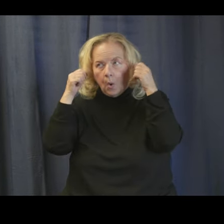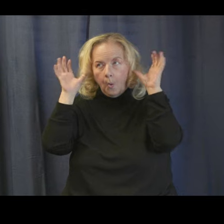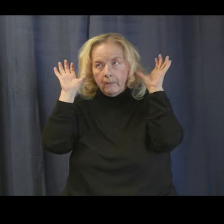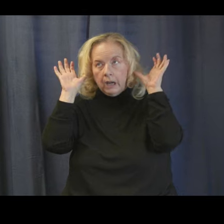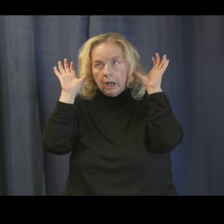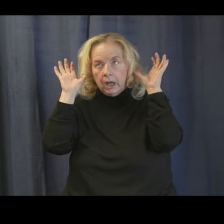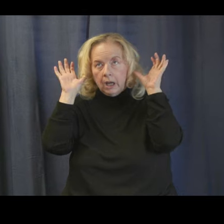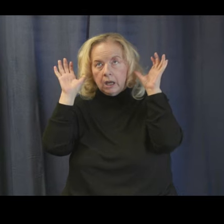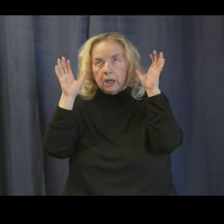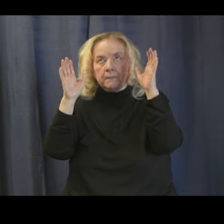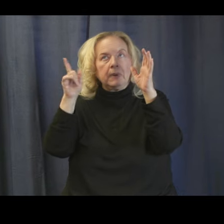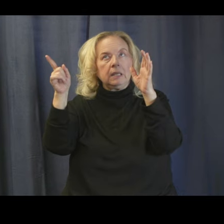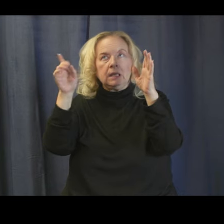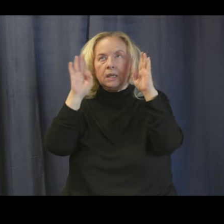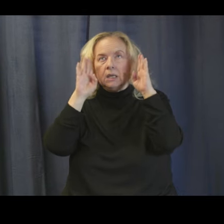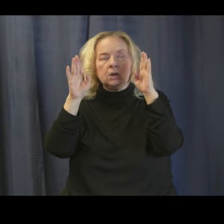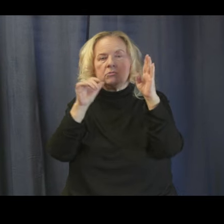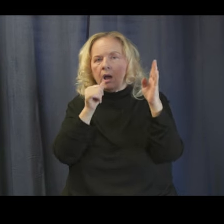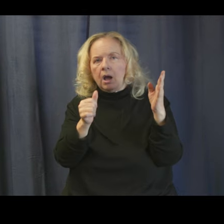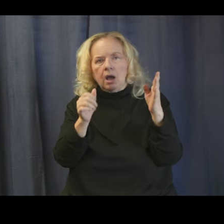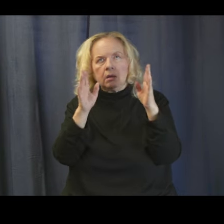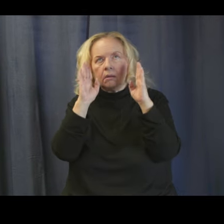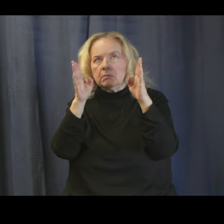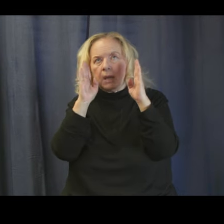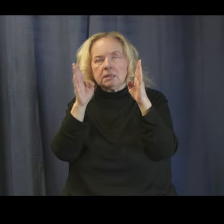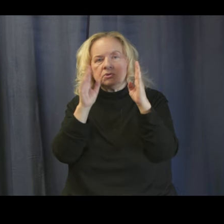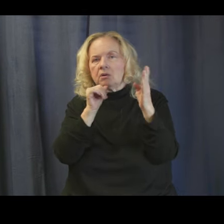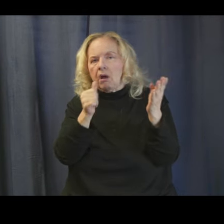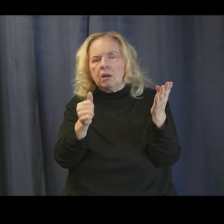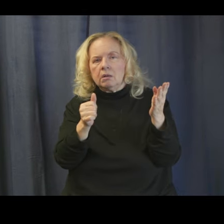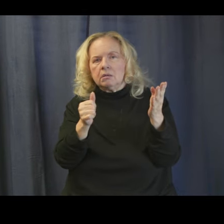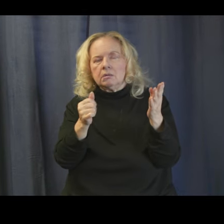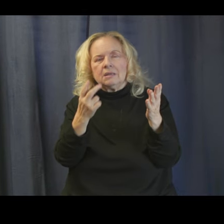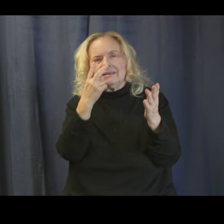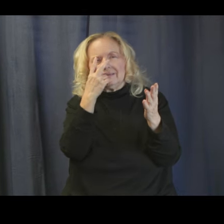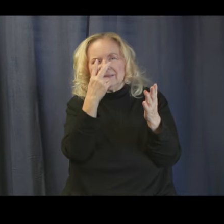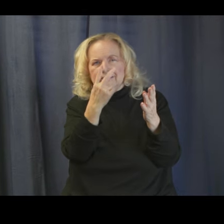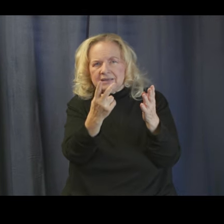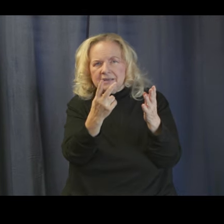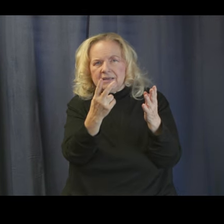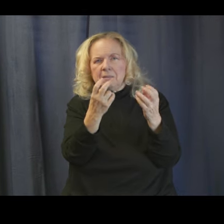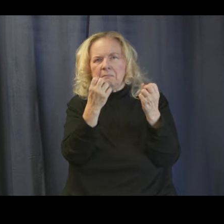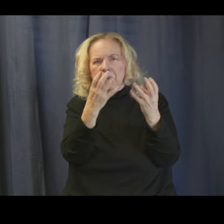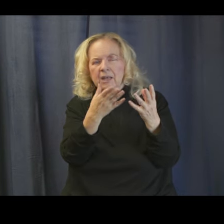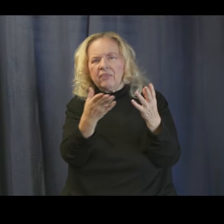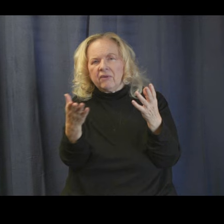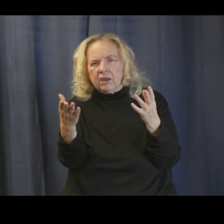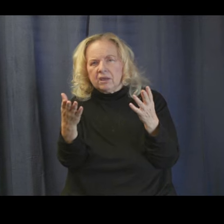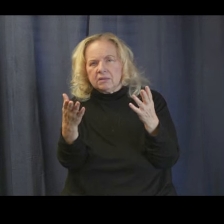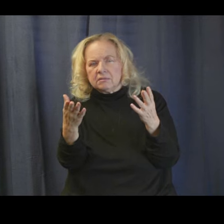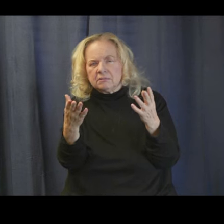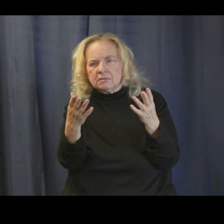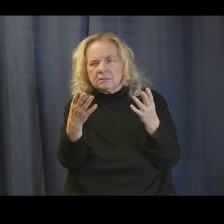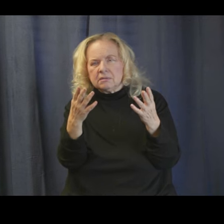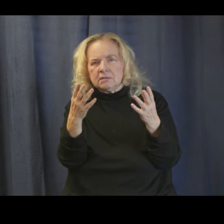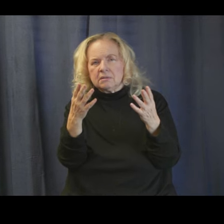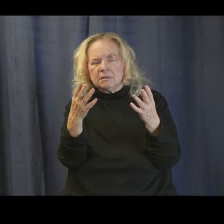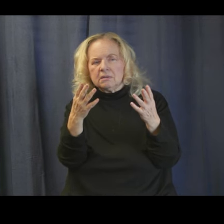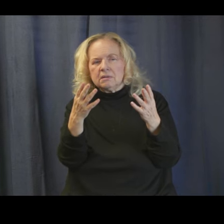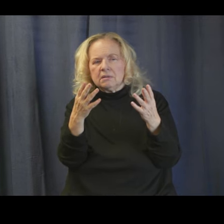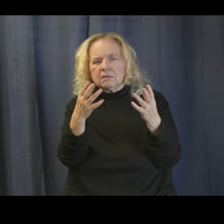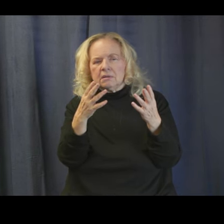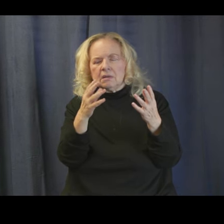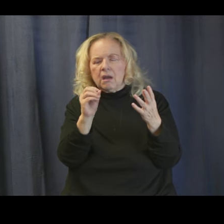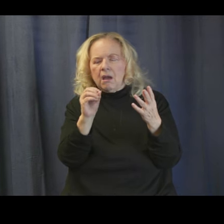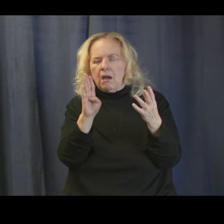he hears not. Okay, when you think of seeing many things and observe